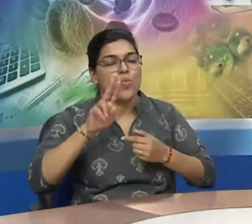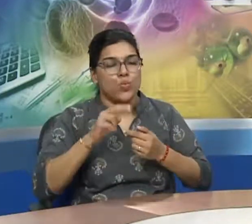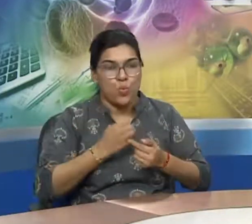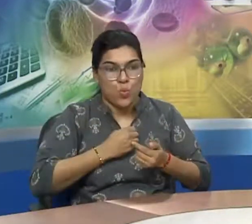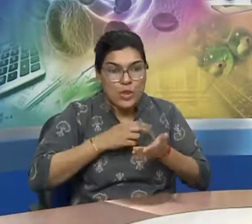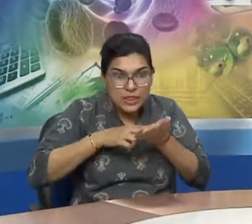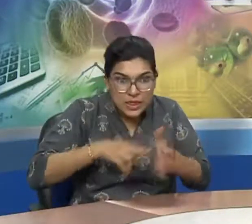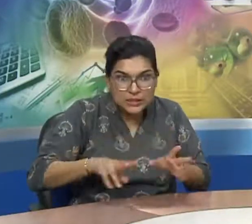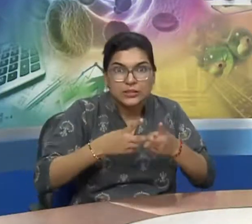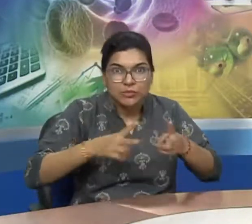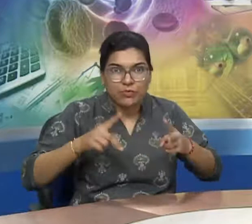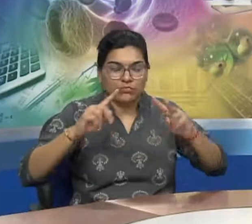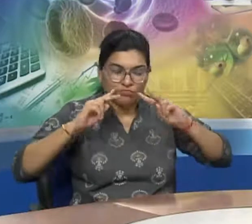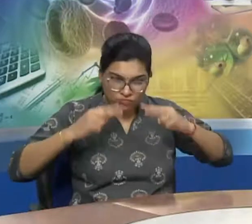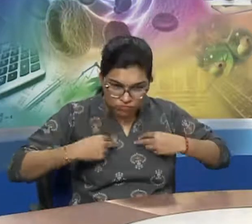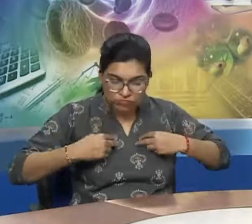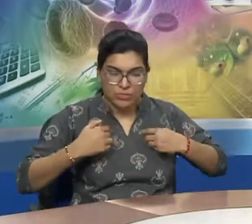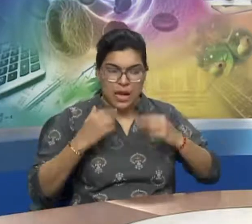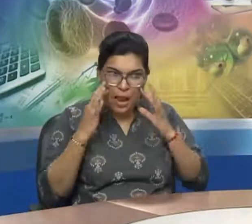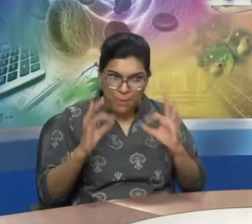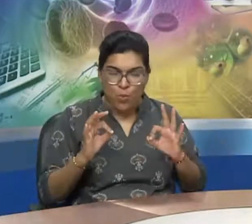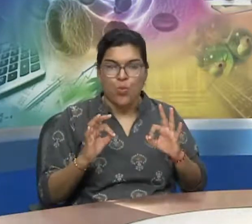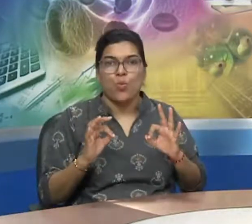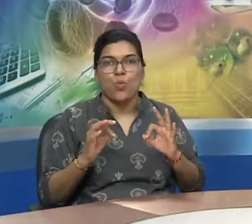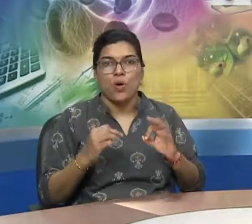learn and look inside and